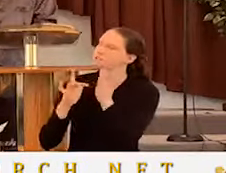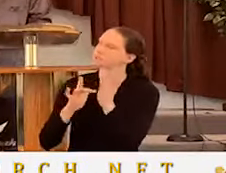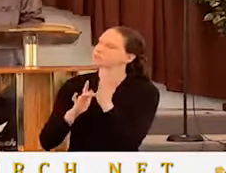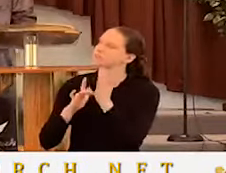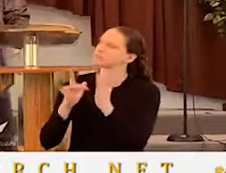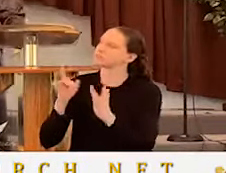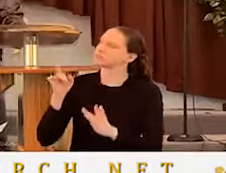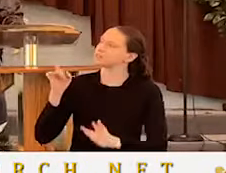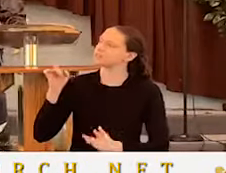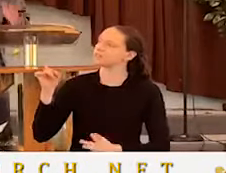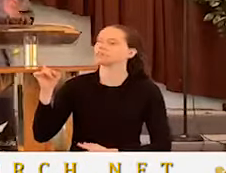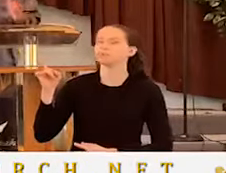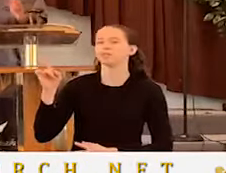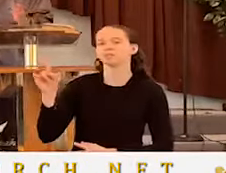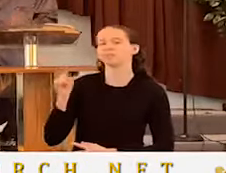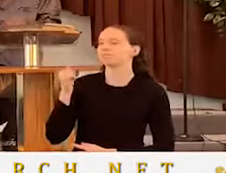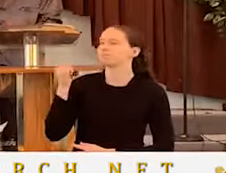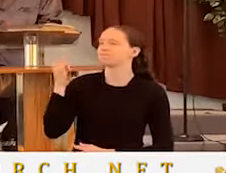Jesus